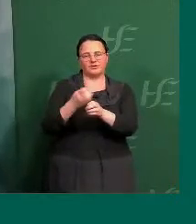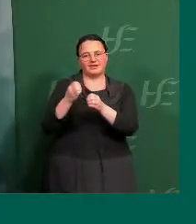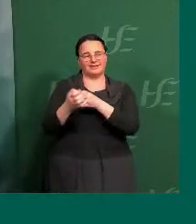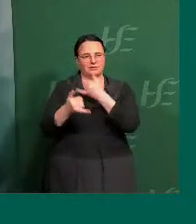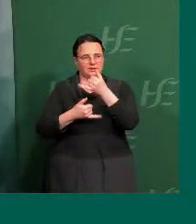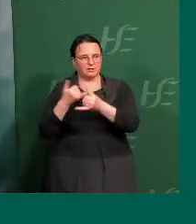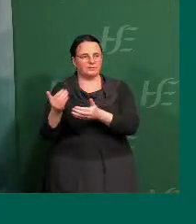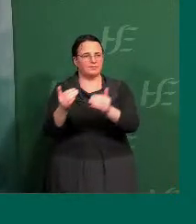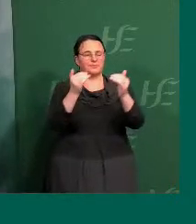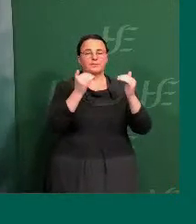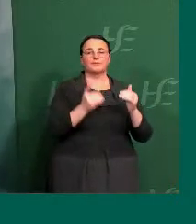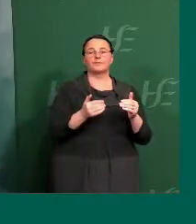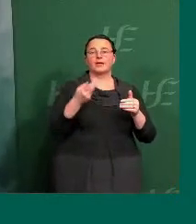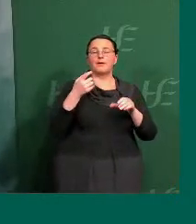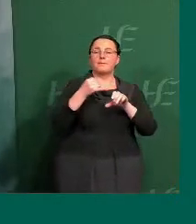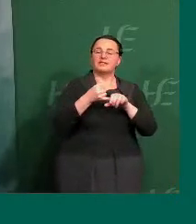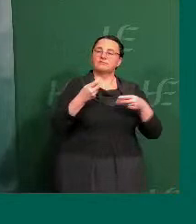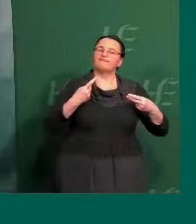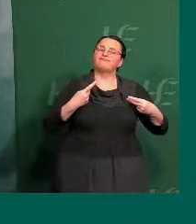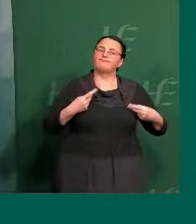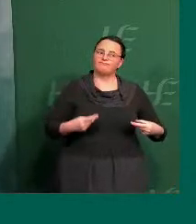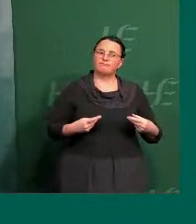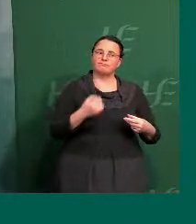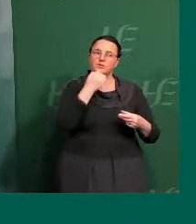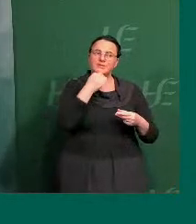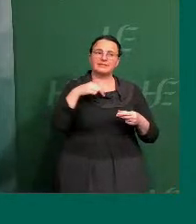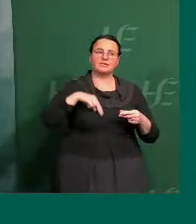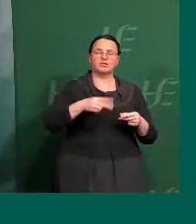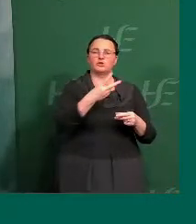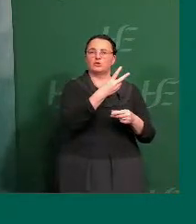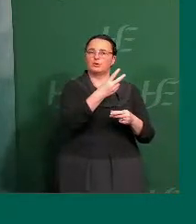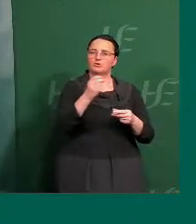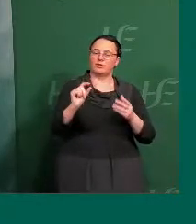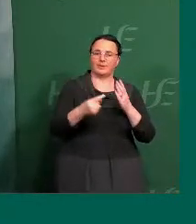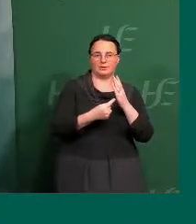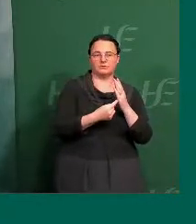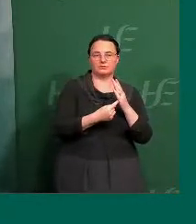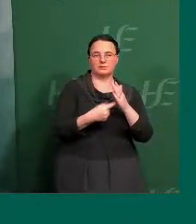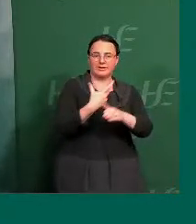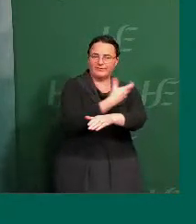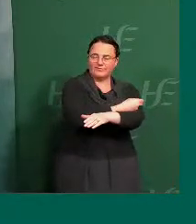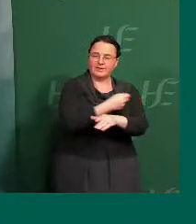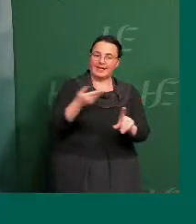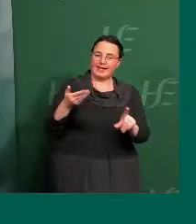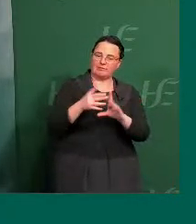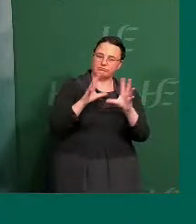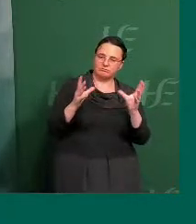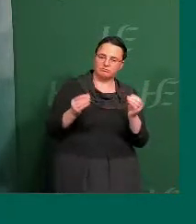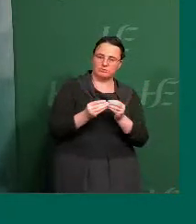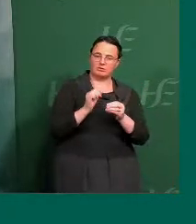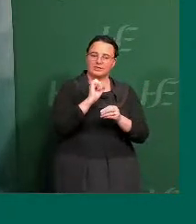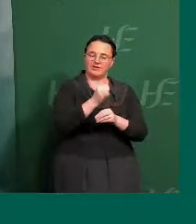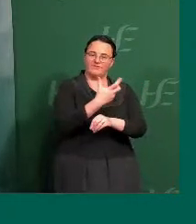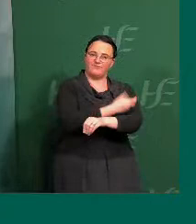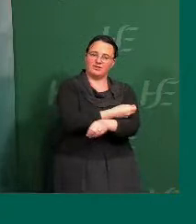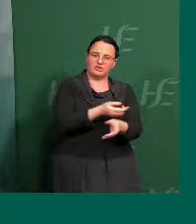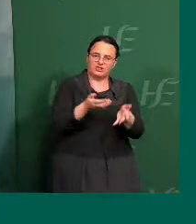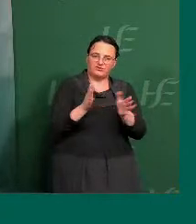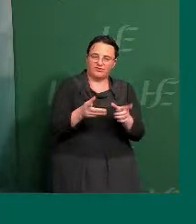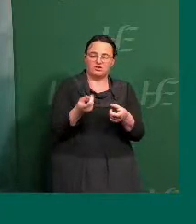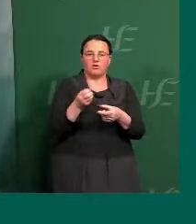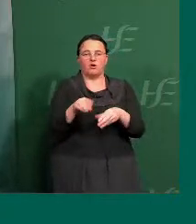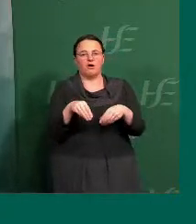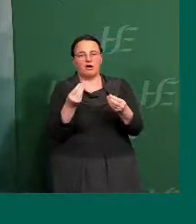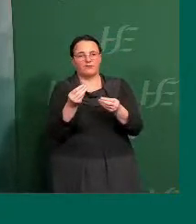again, substantial jumps in this week, now close to 200,000. And again, our aim is to have all of those vaccinated, offered an